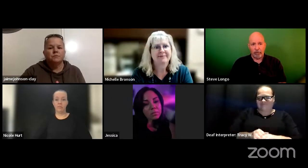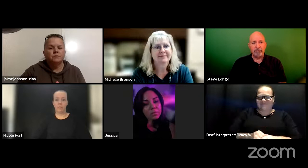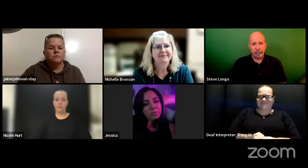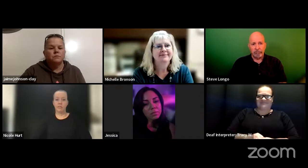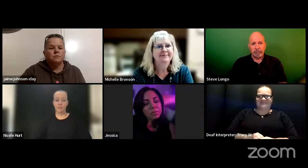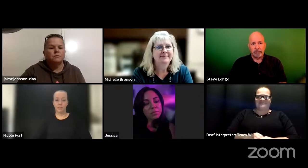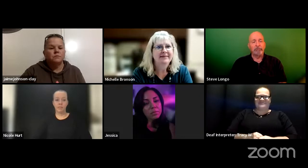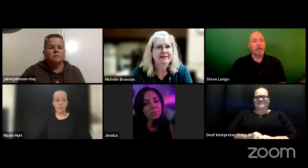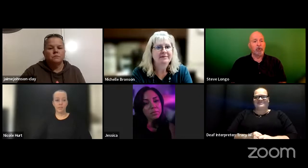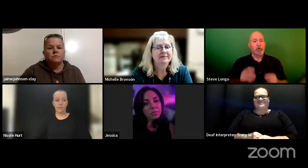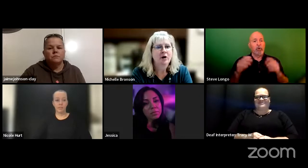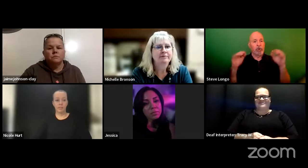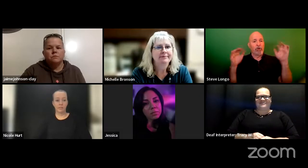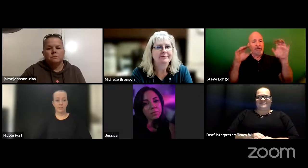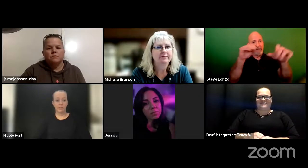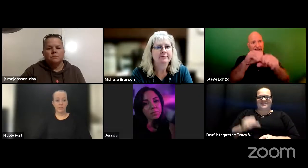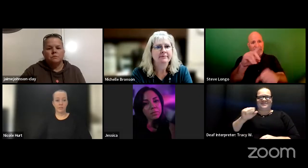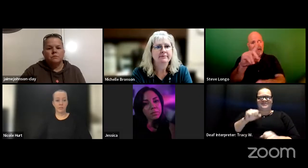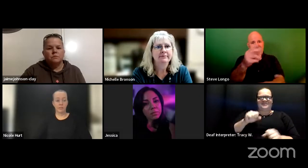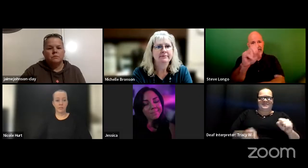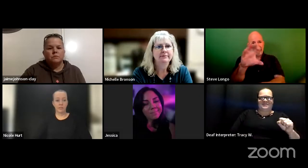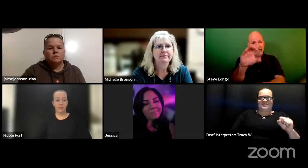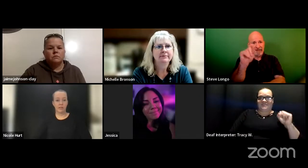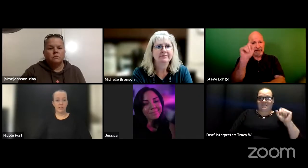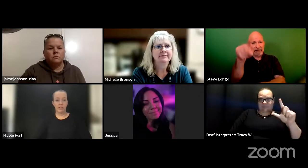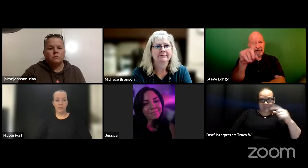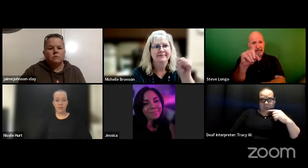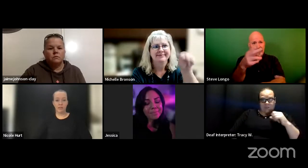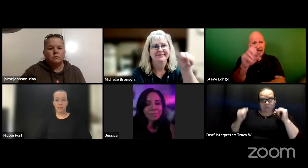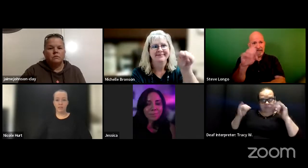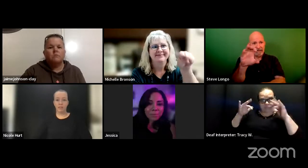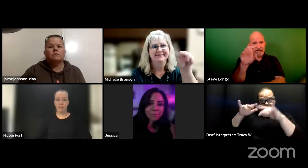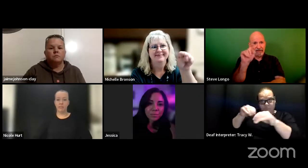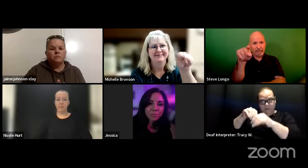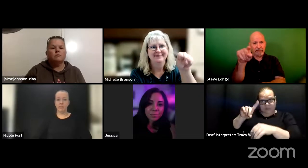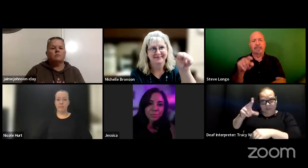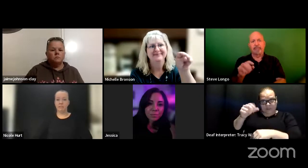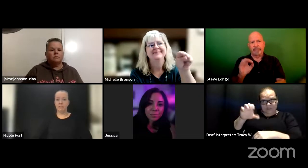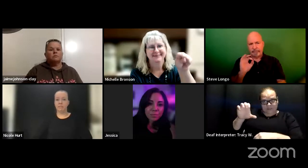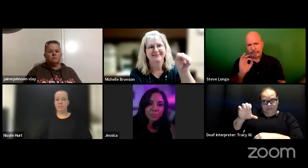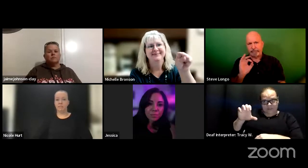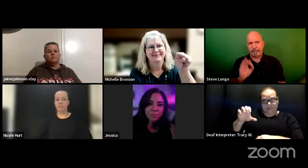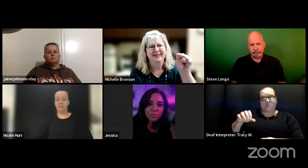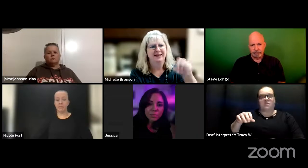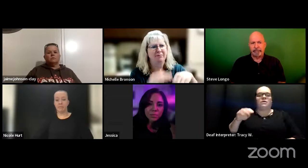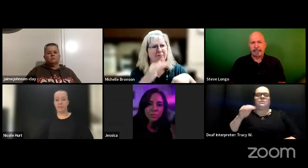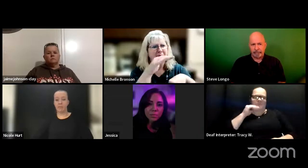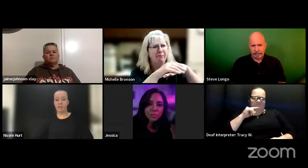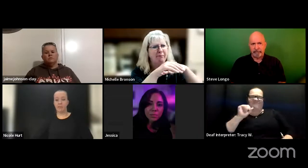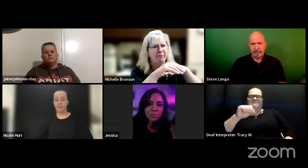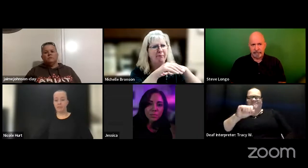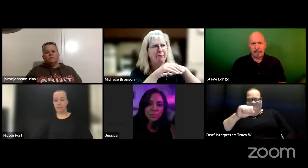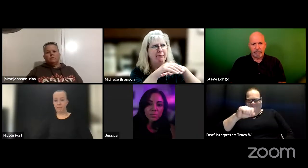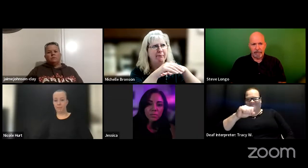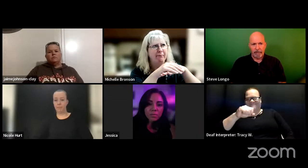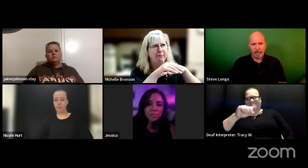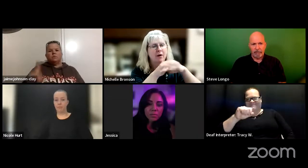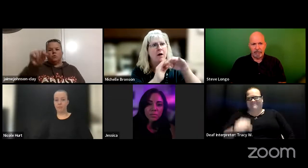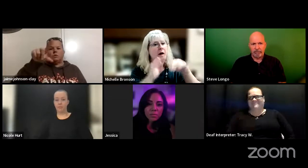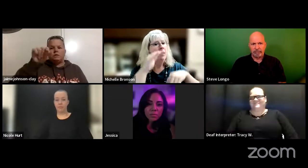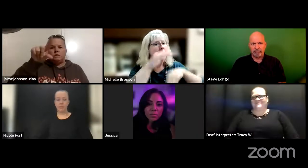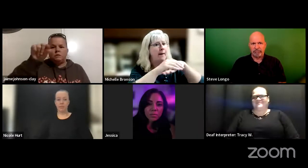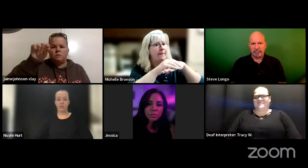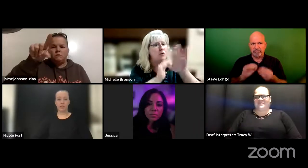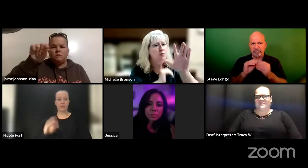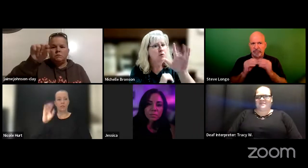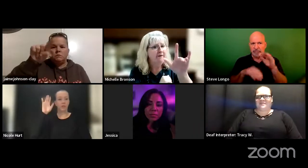person. All right. Check it out. And that's at DHHSC, correct? Yes, it is. I